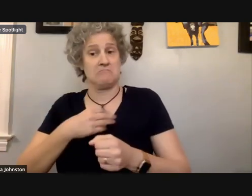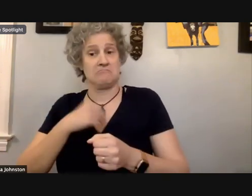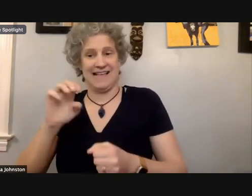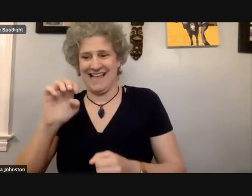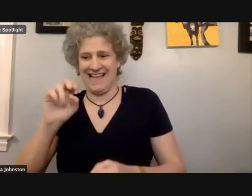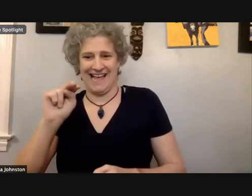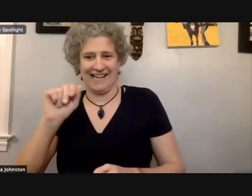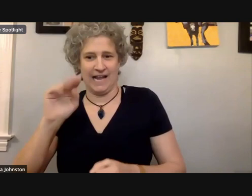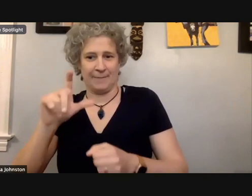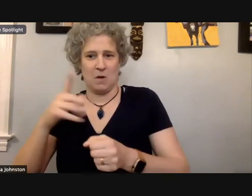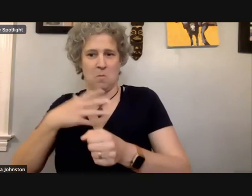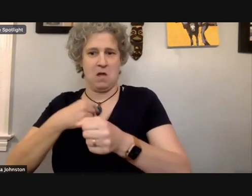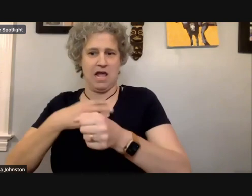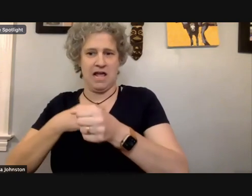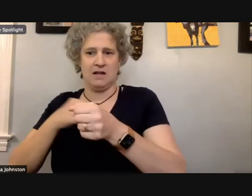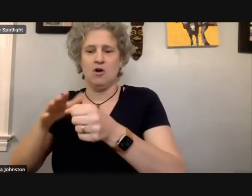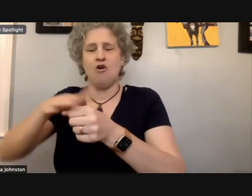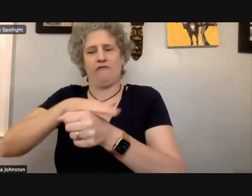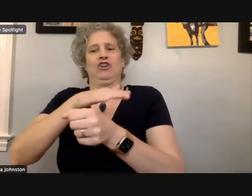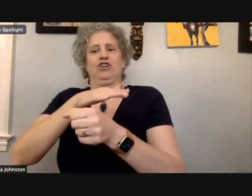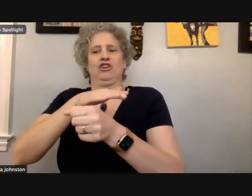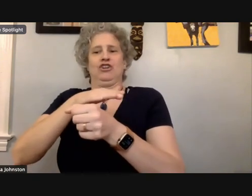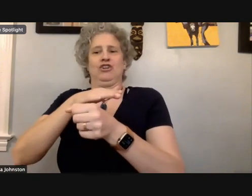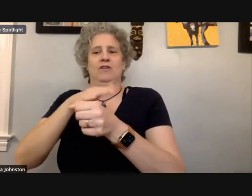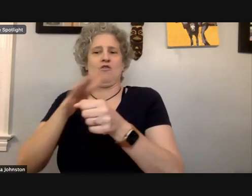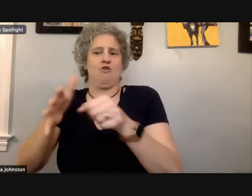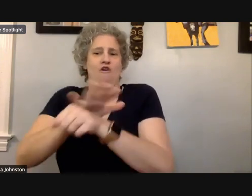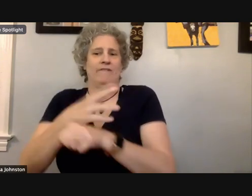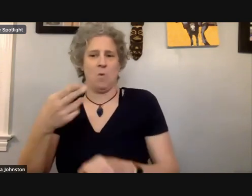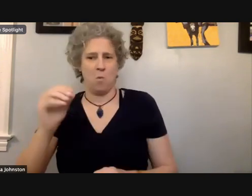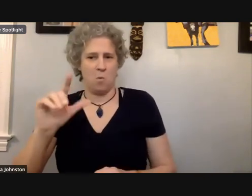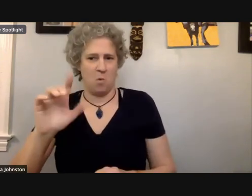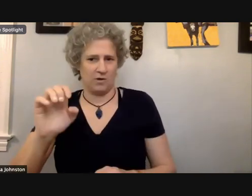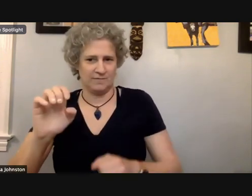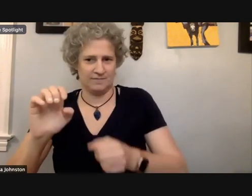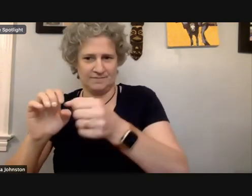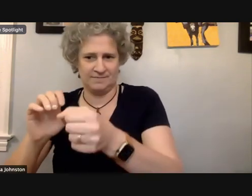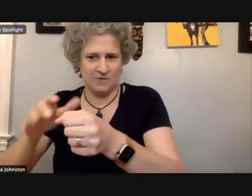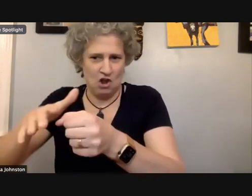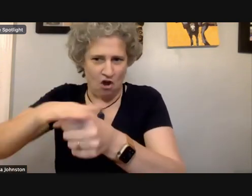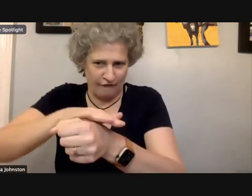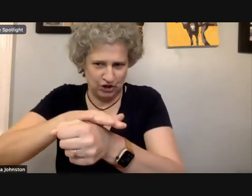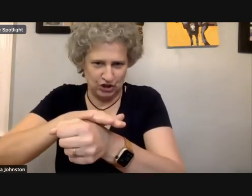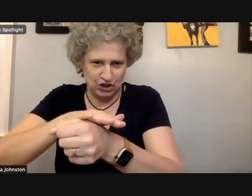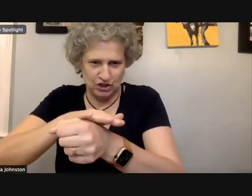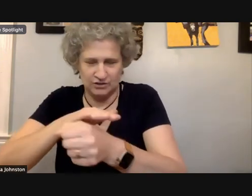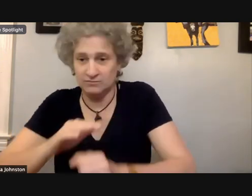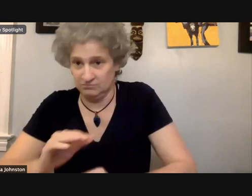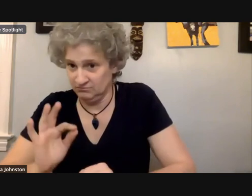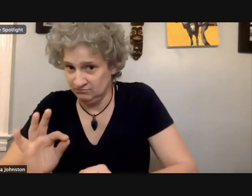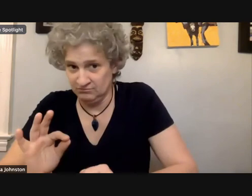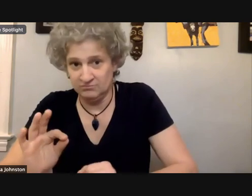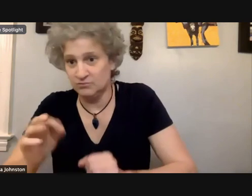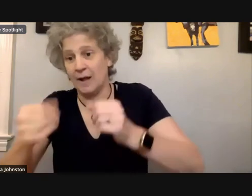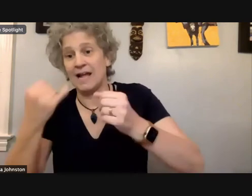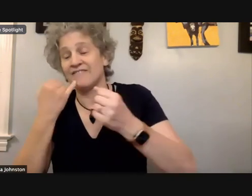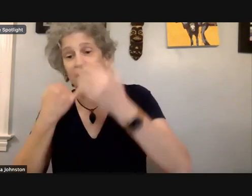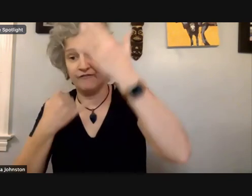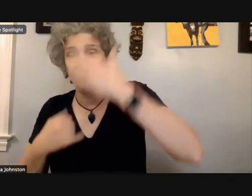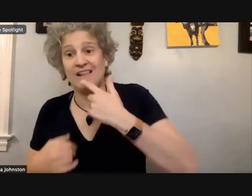sign for silver. Of course, now they also have white enamel that they put on there to do that filling, to cover that hole. So it's more of